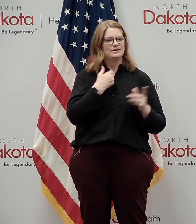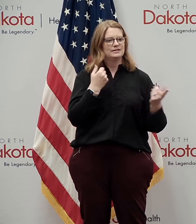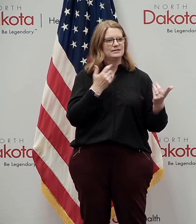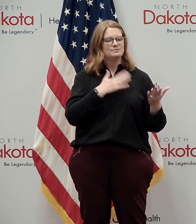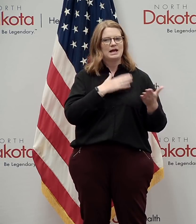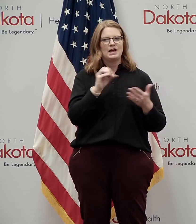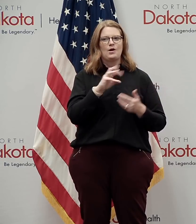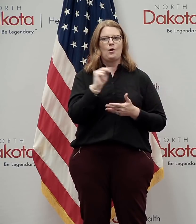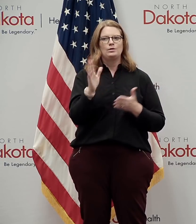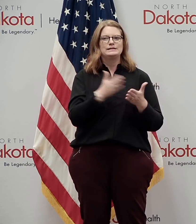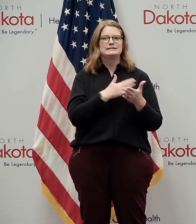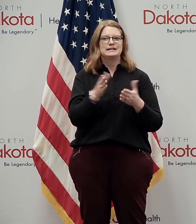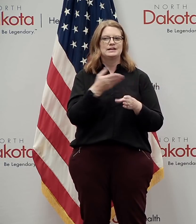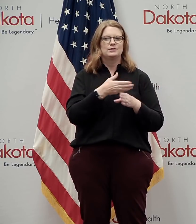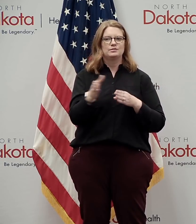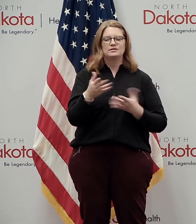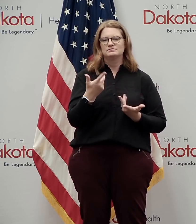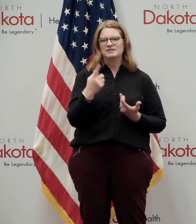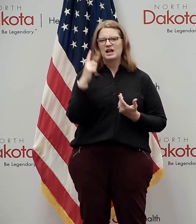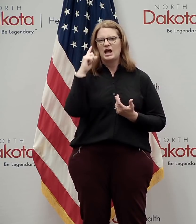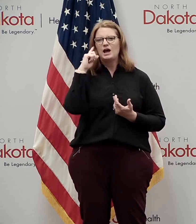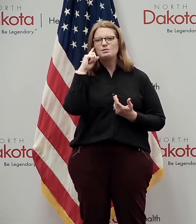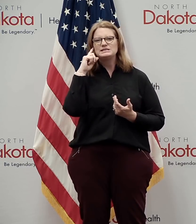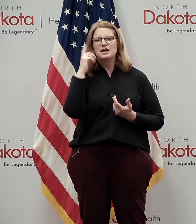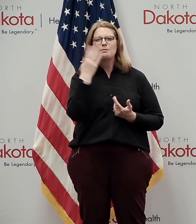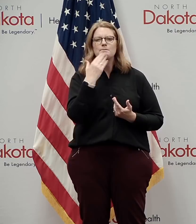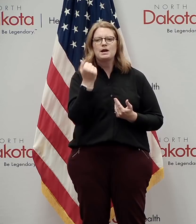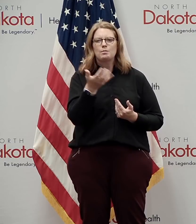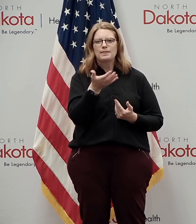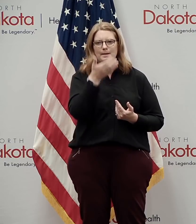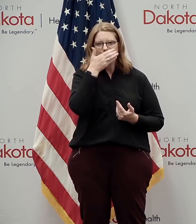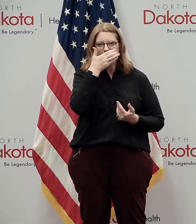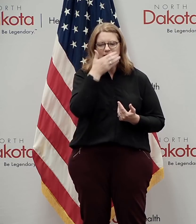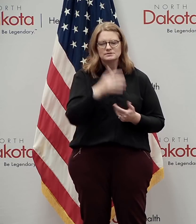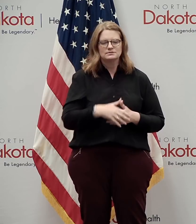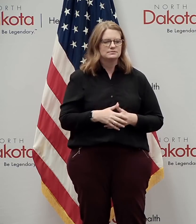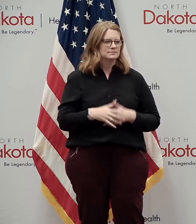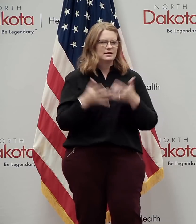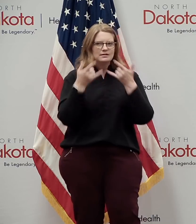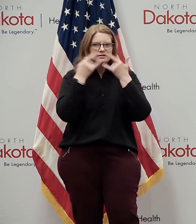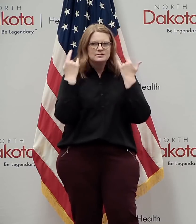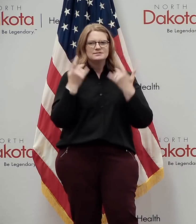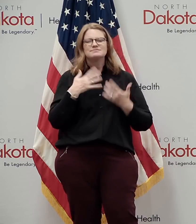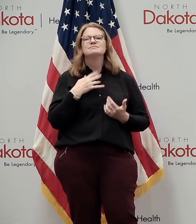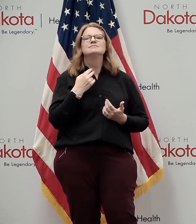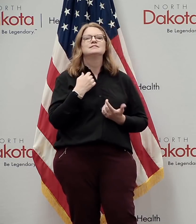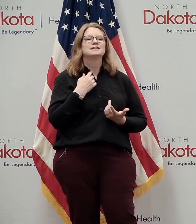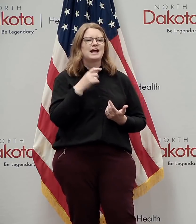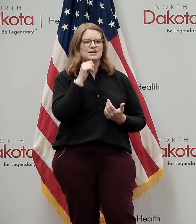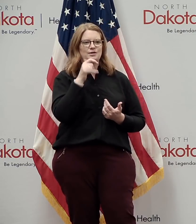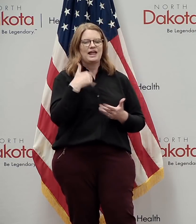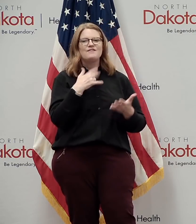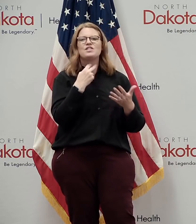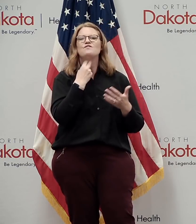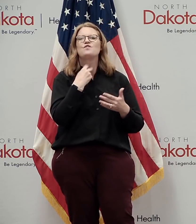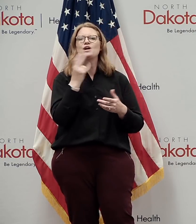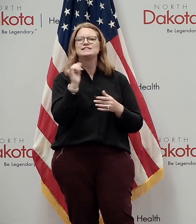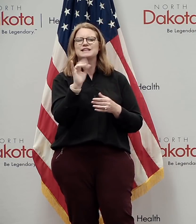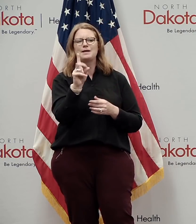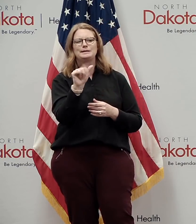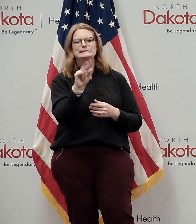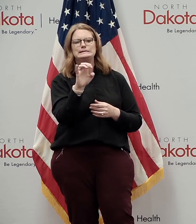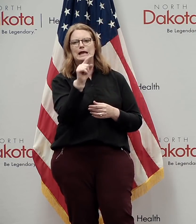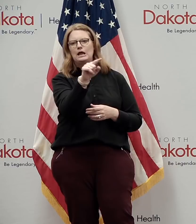singing career, I'd probably sound better with a mask on than without a mask. I don't have that melodic voice that Dave Thompson does. But do we have